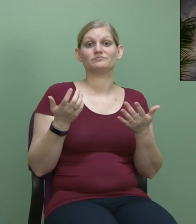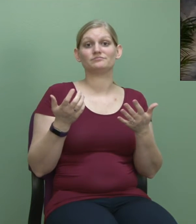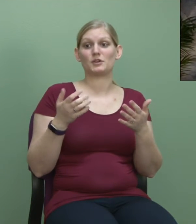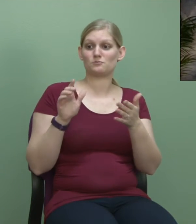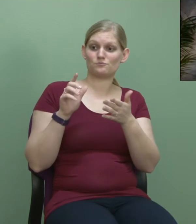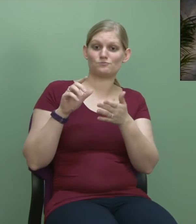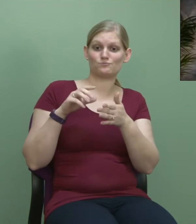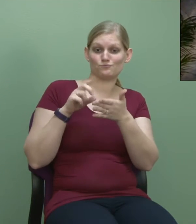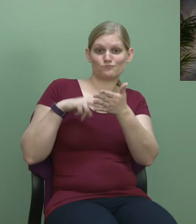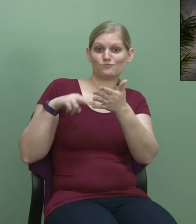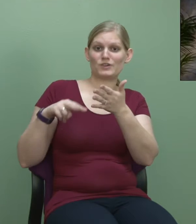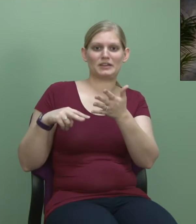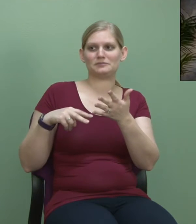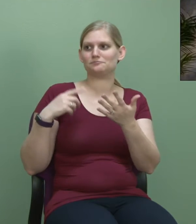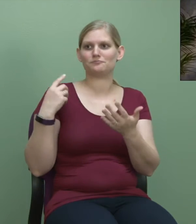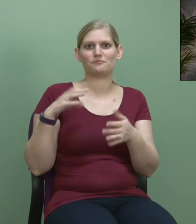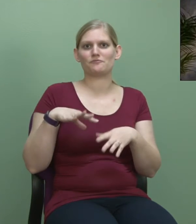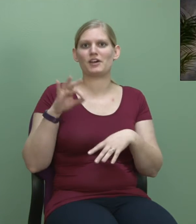about.